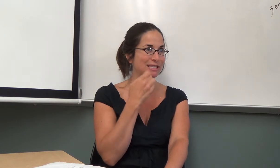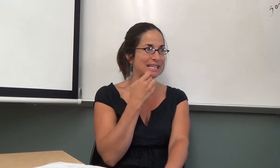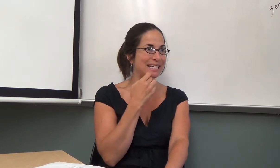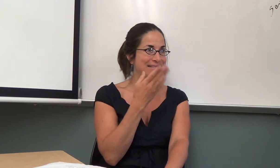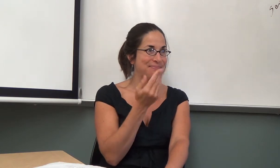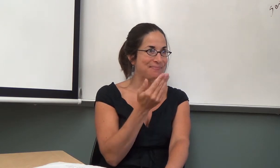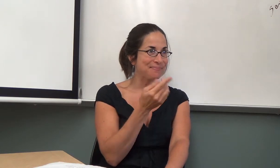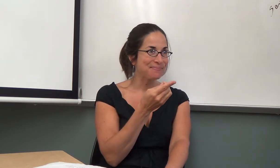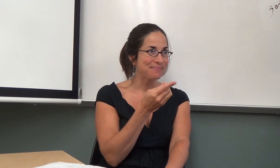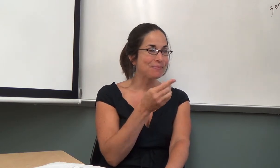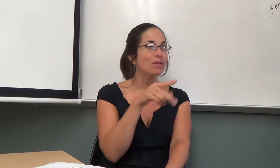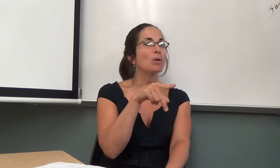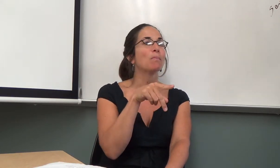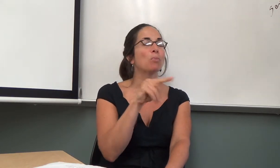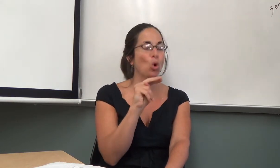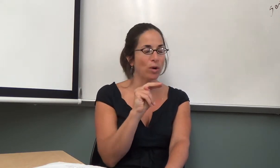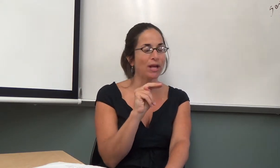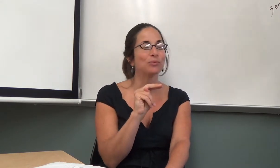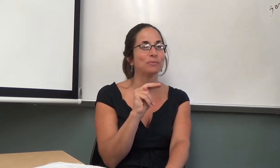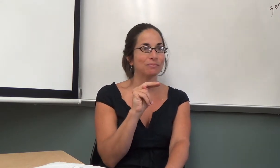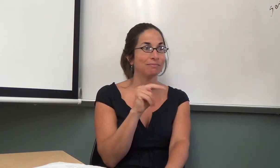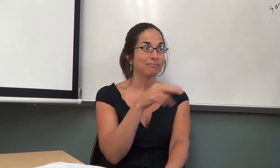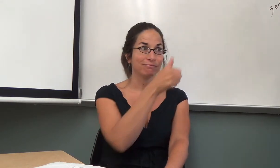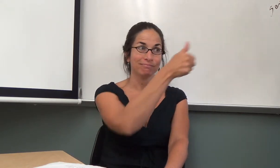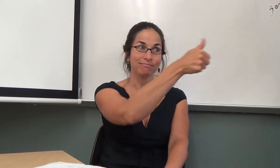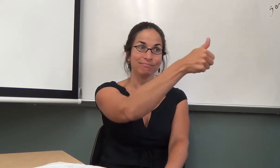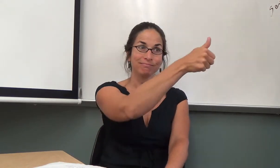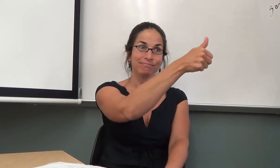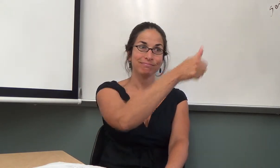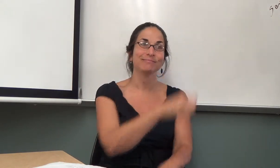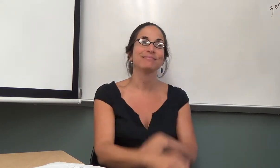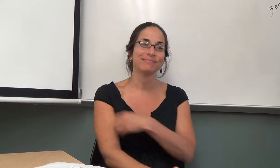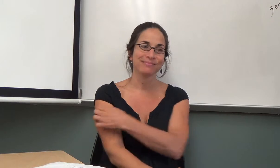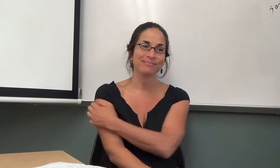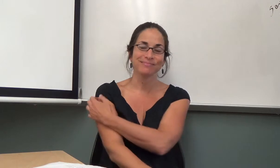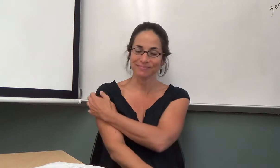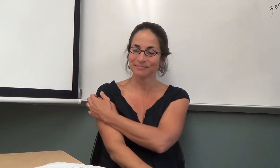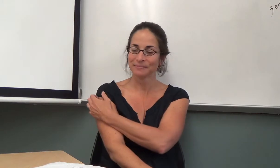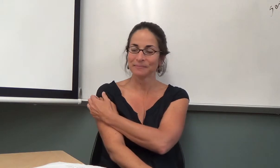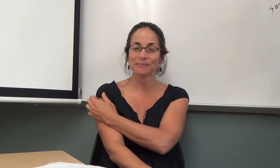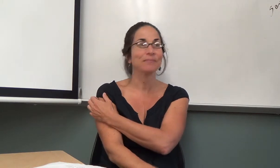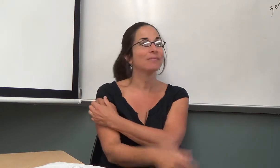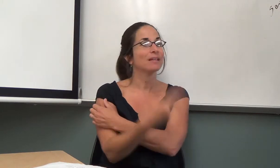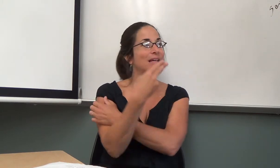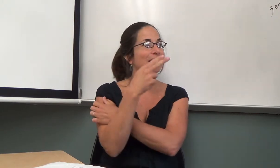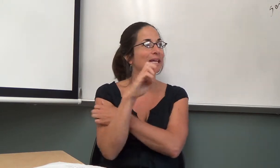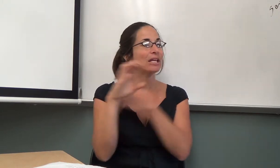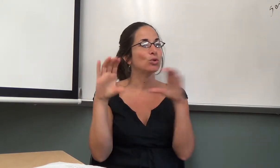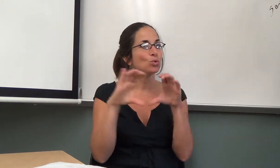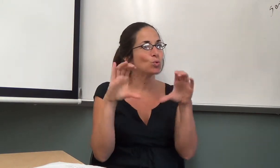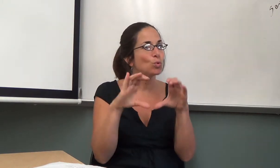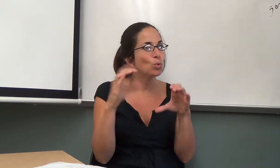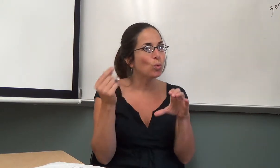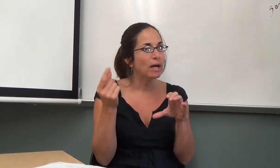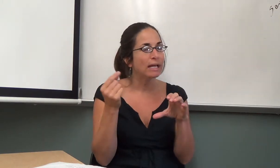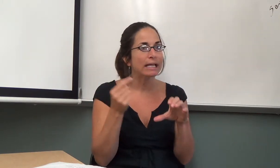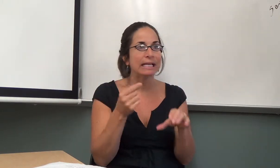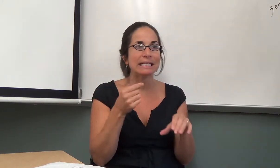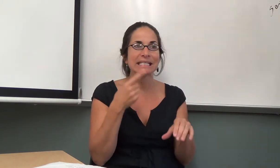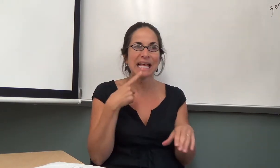it? Pronoun. Well done, sir. And what's he doing, David? Saying no. Saying no, right? So